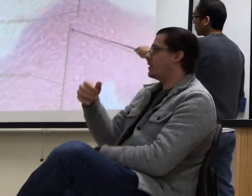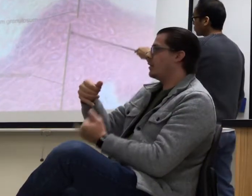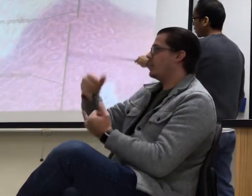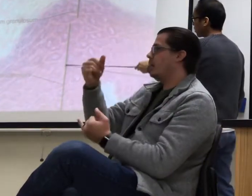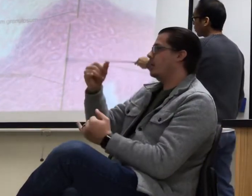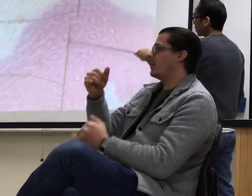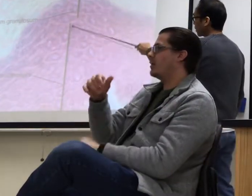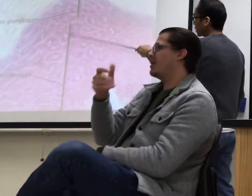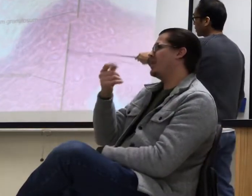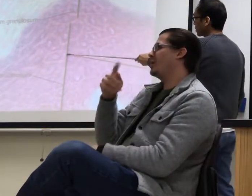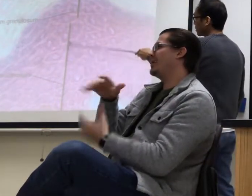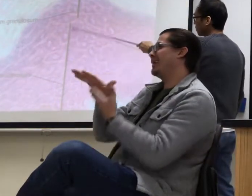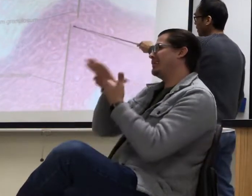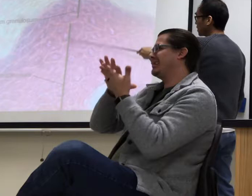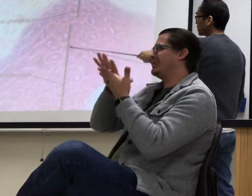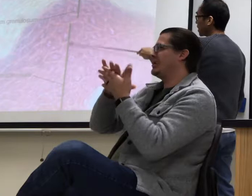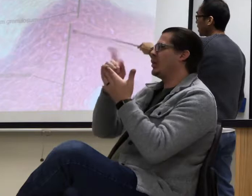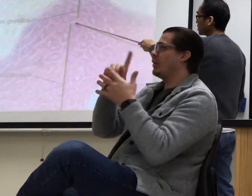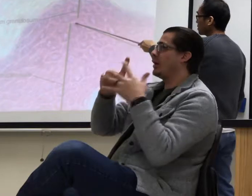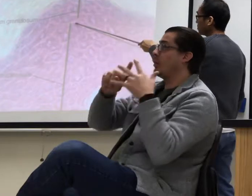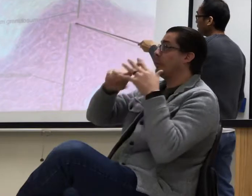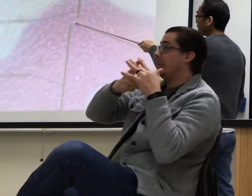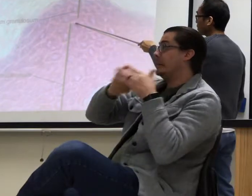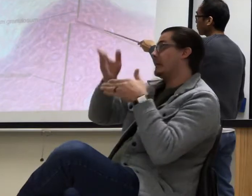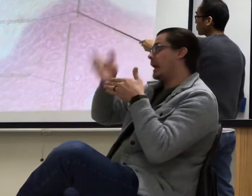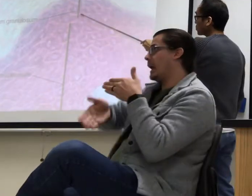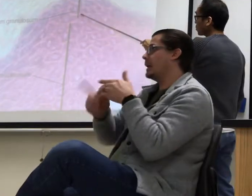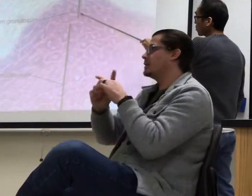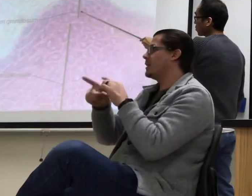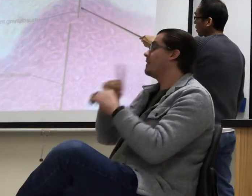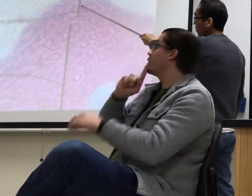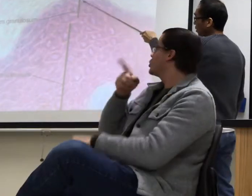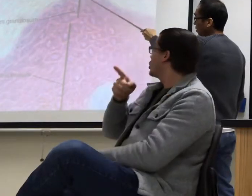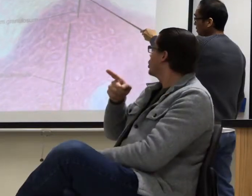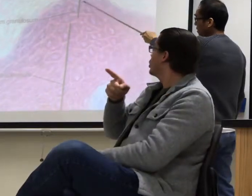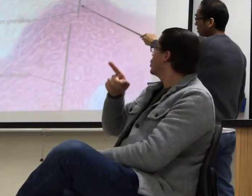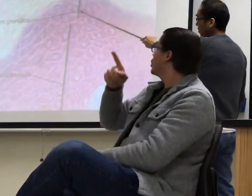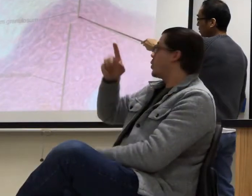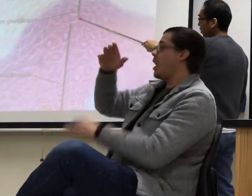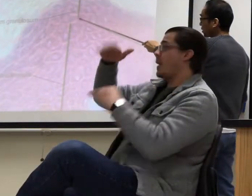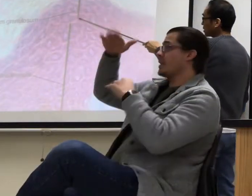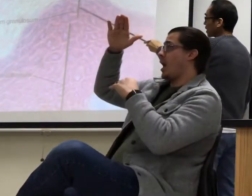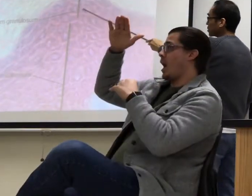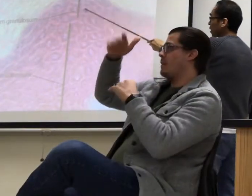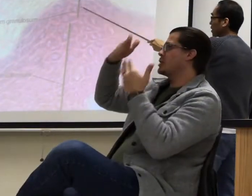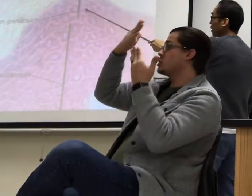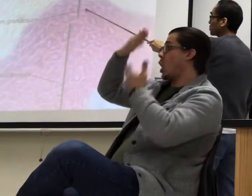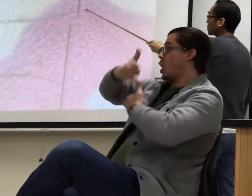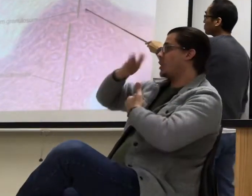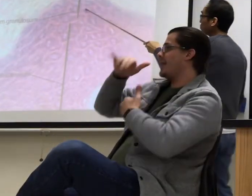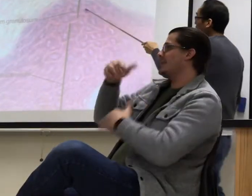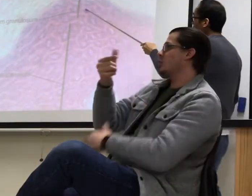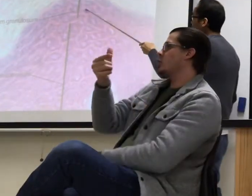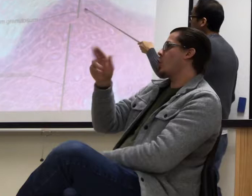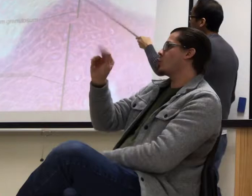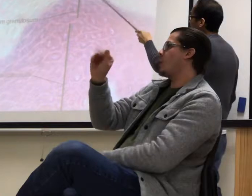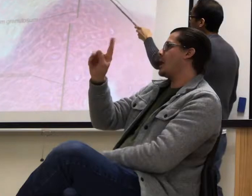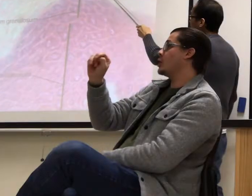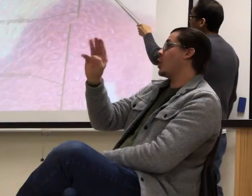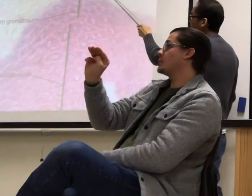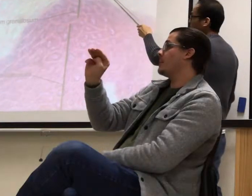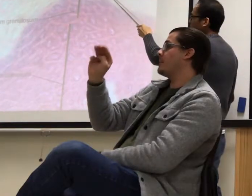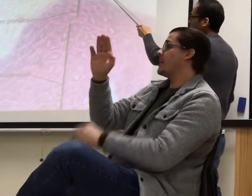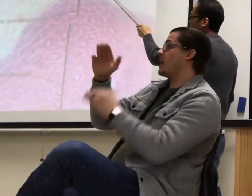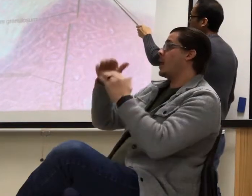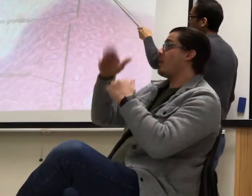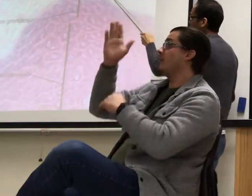It's kind of arbitrary where it begins and ends, but for sure when you're up here and the cells are the darkest, that's granulosum. Then above